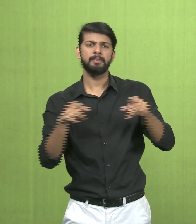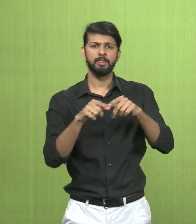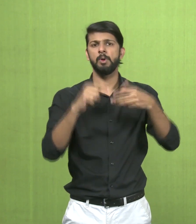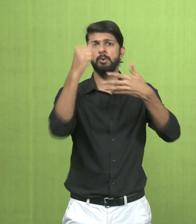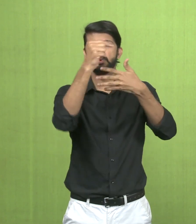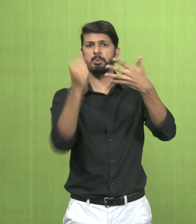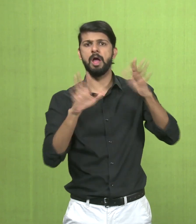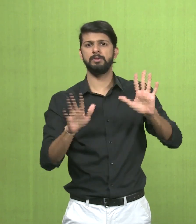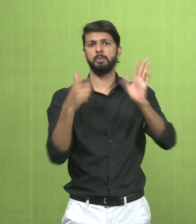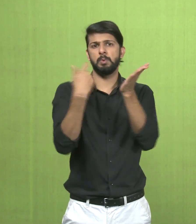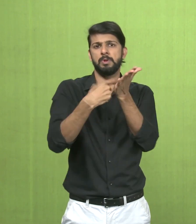6 elements.